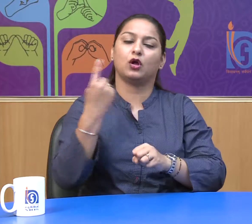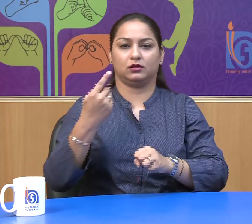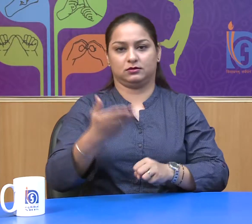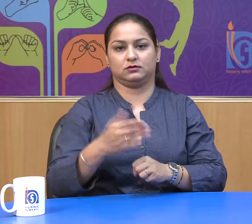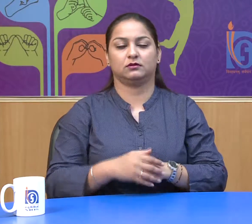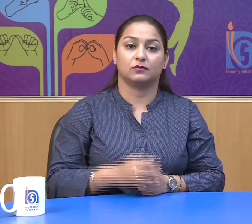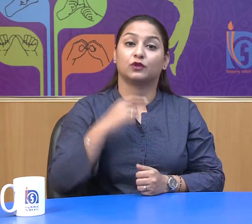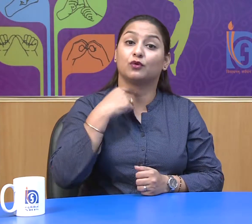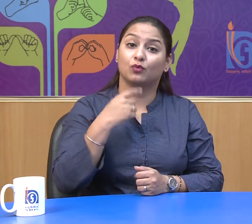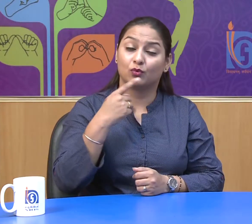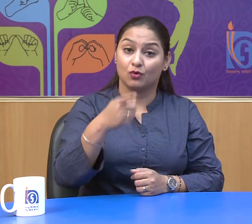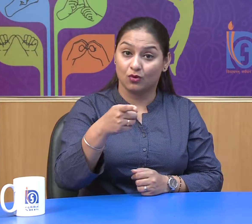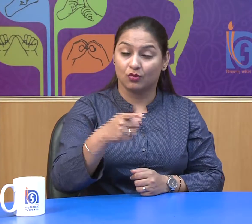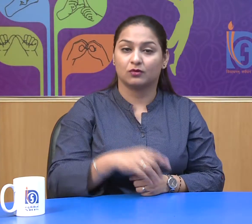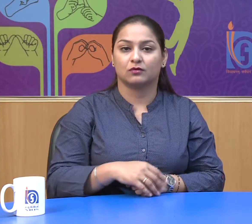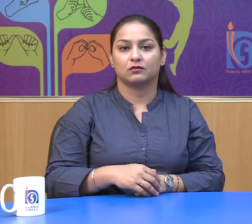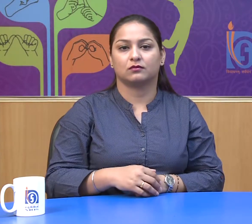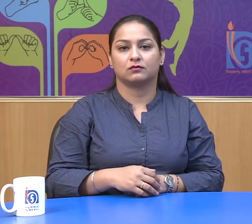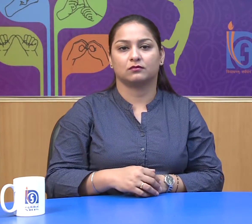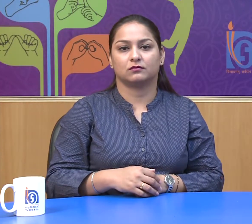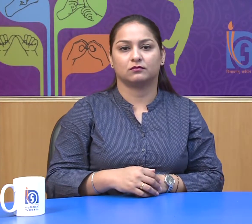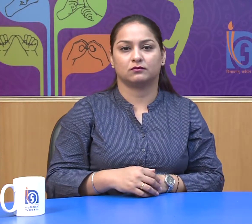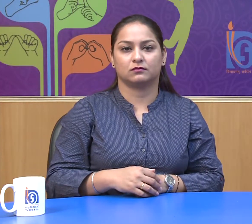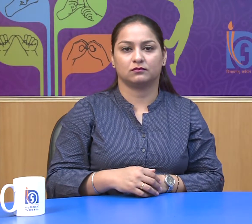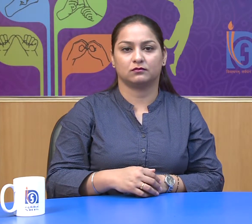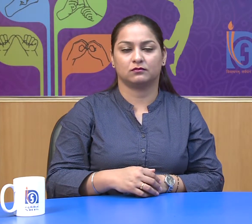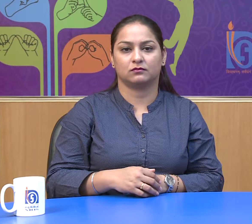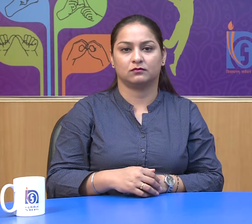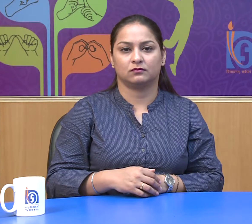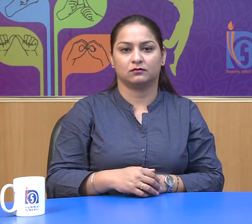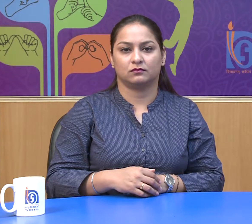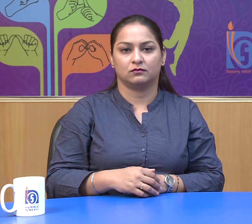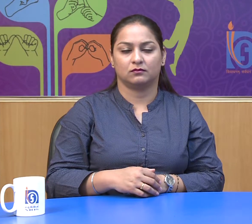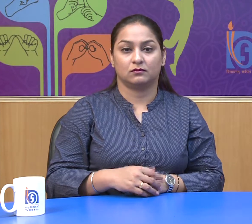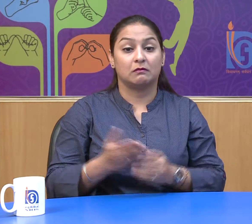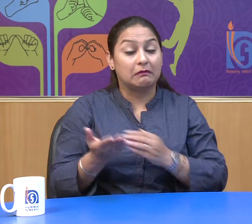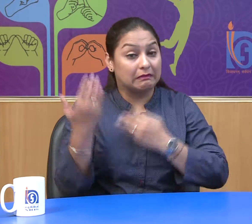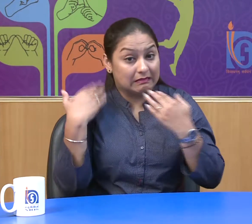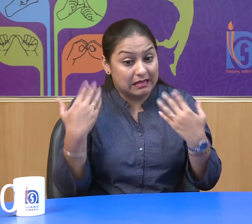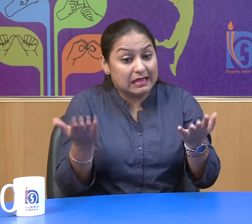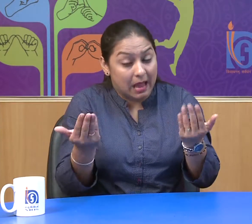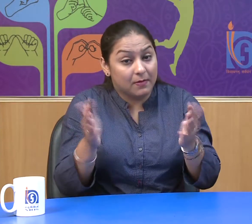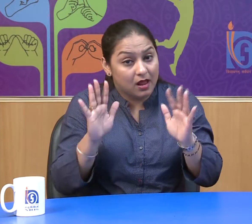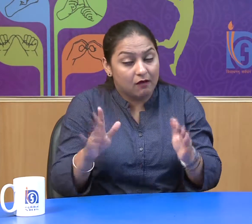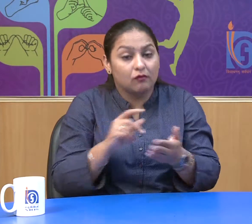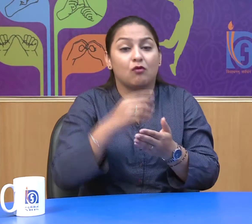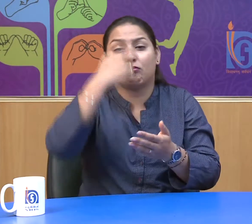Who is all pervasive and capable of solving the